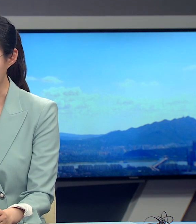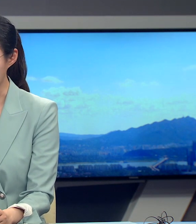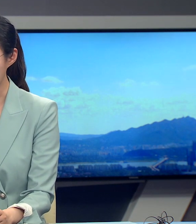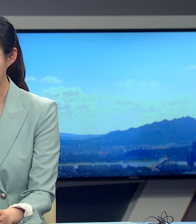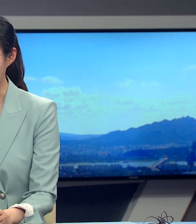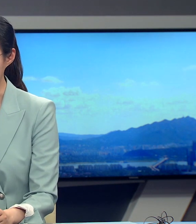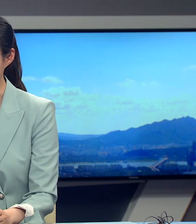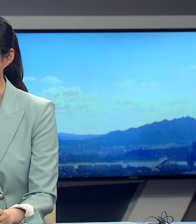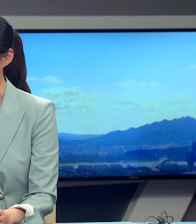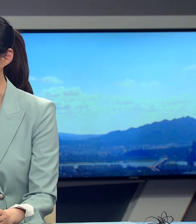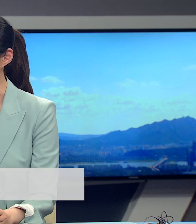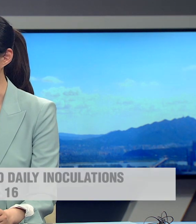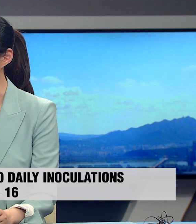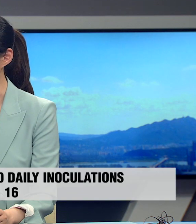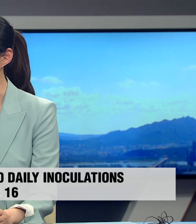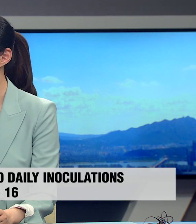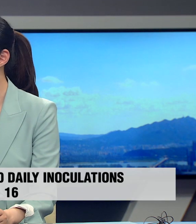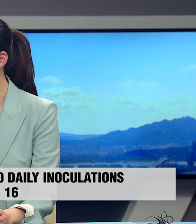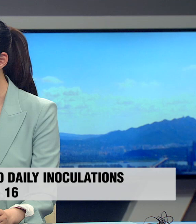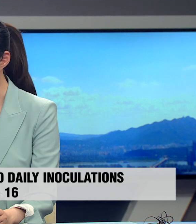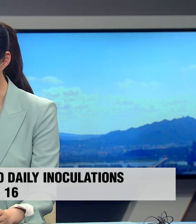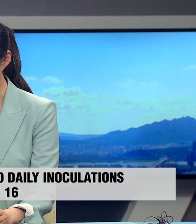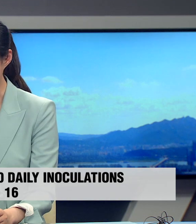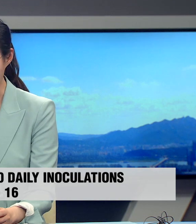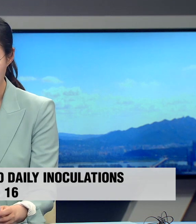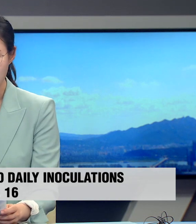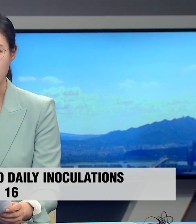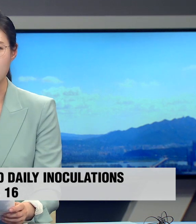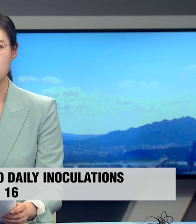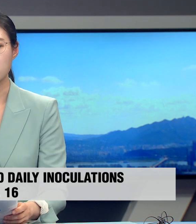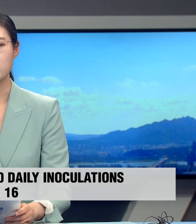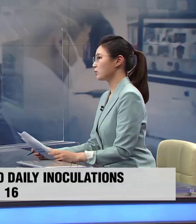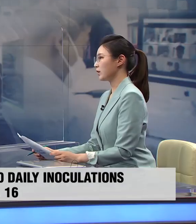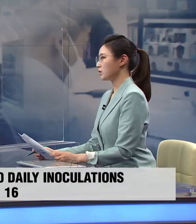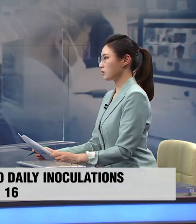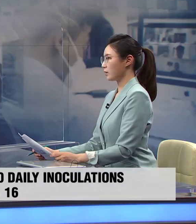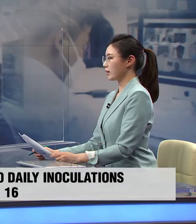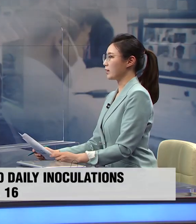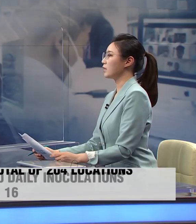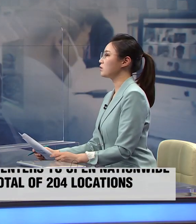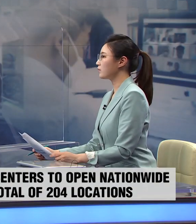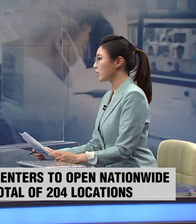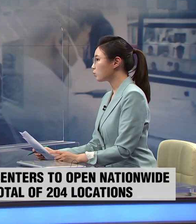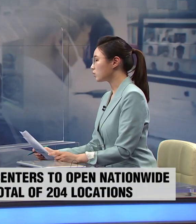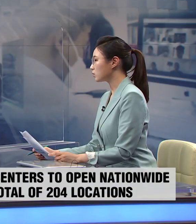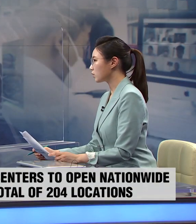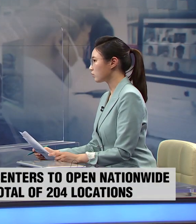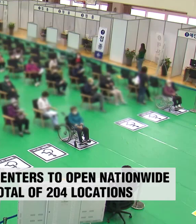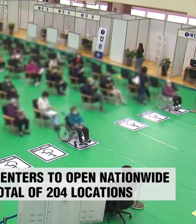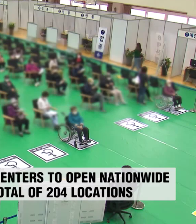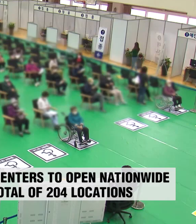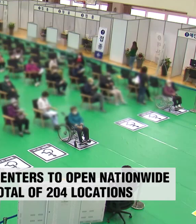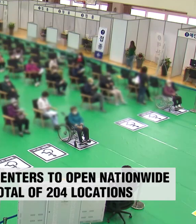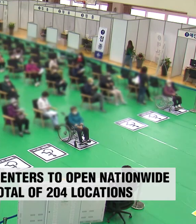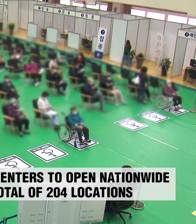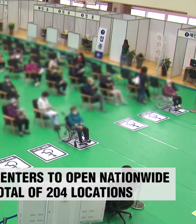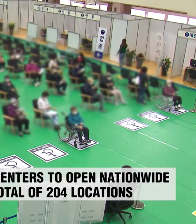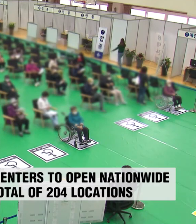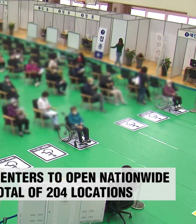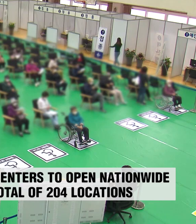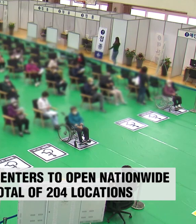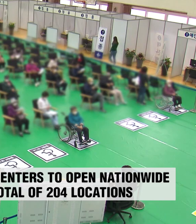been opened. That raises the total to 204. And the official mentioned that by the end of April, the government aims to